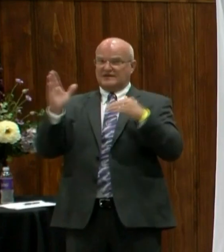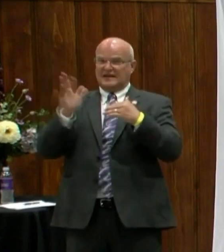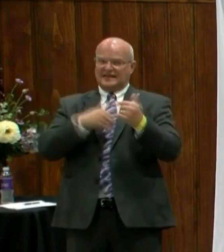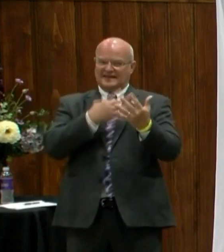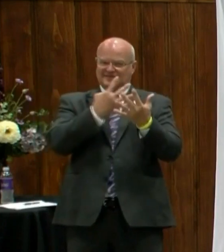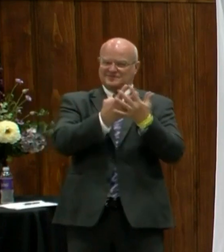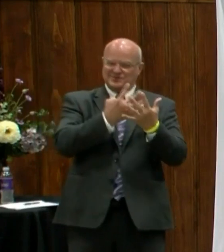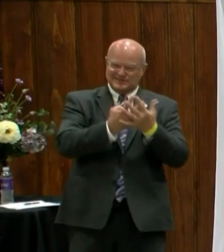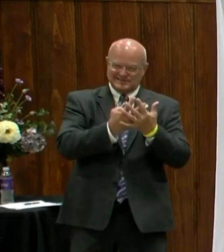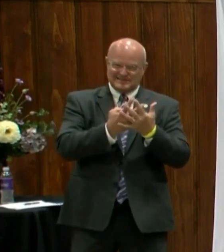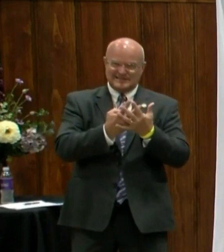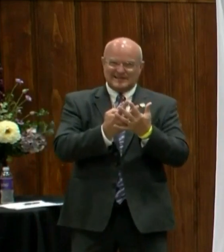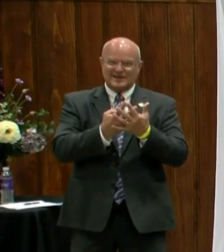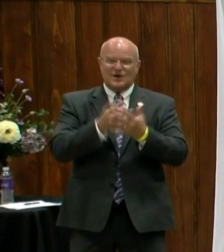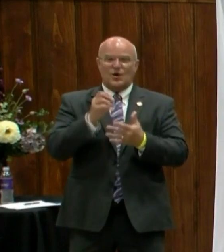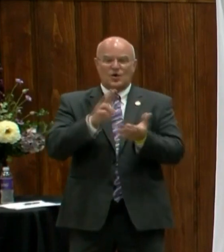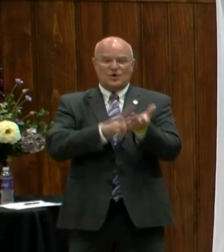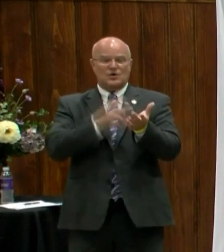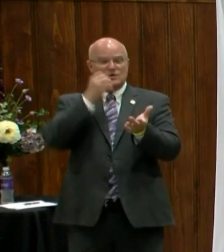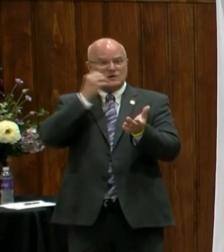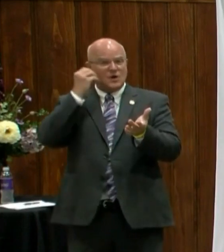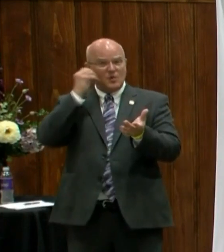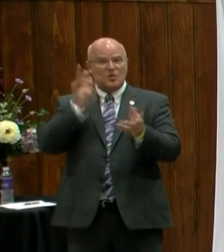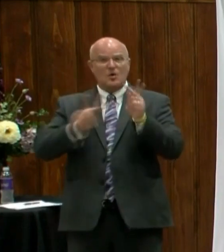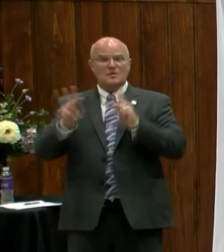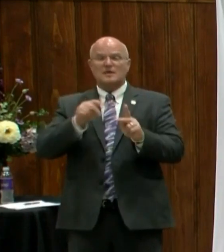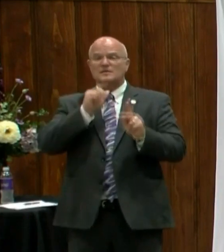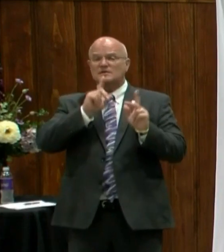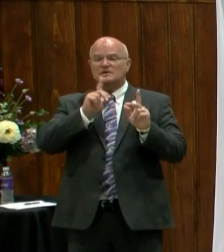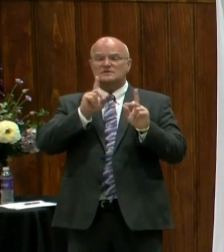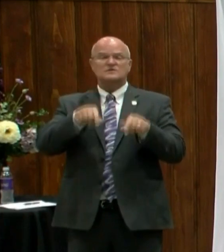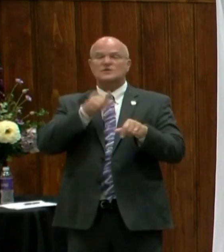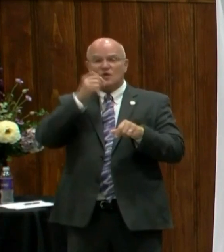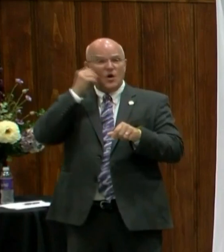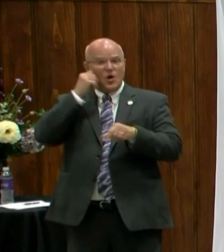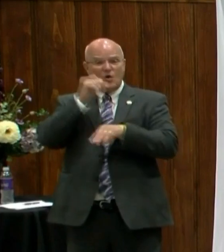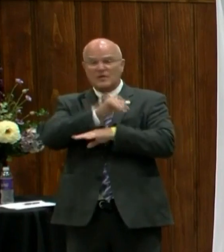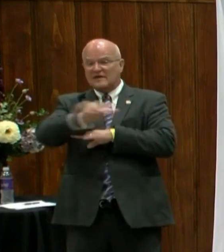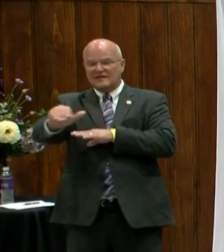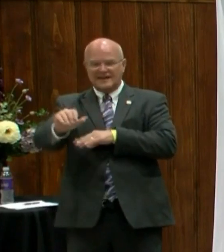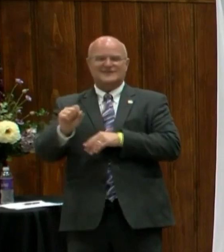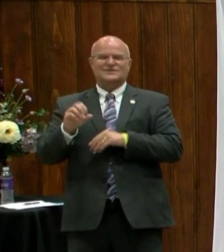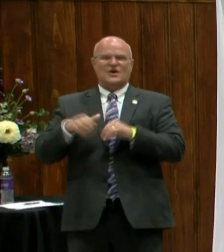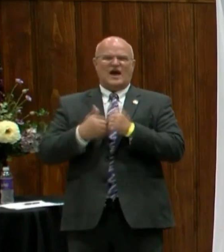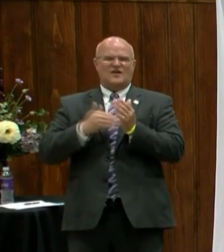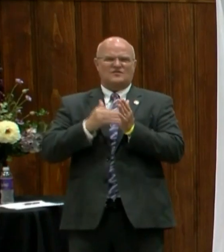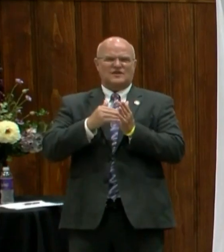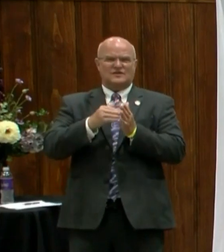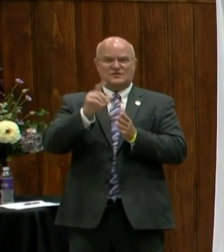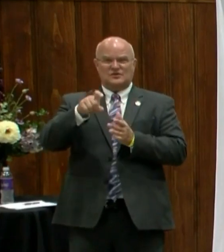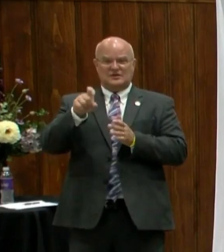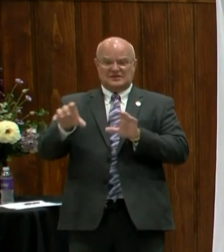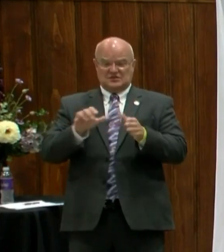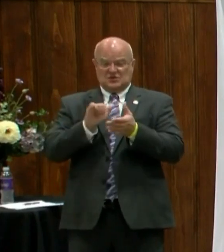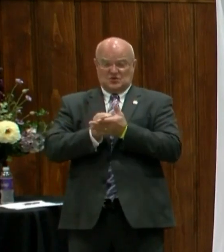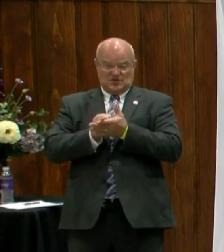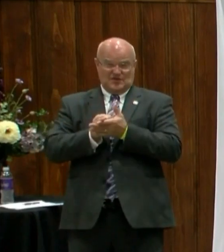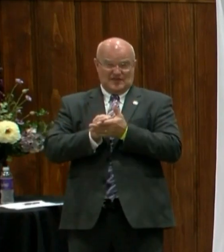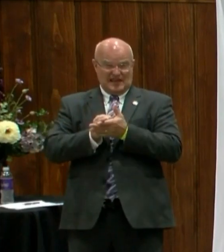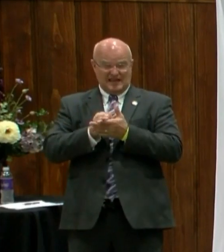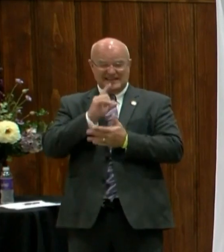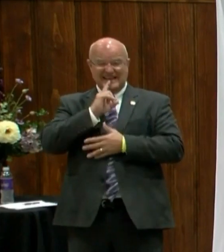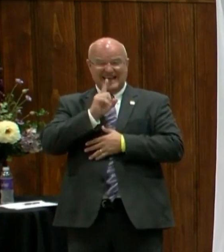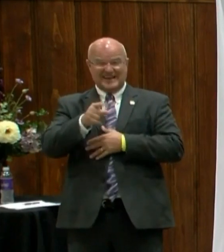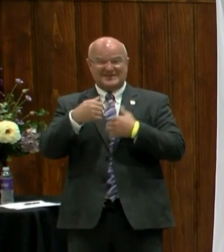example, a correctional facility or a nursing home where people don't go home every day. And so how frequently you would need to do that